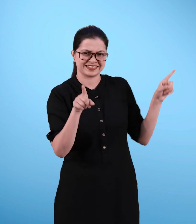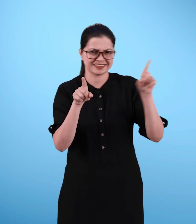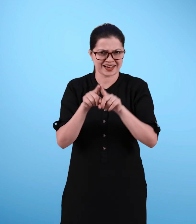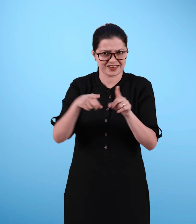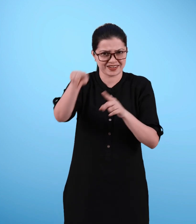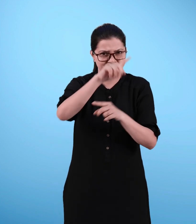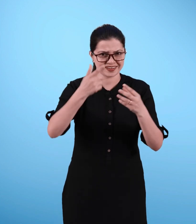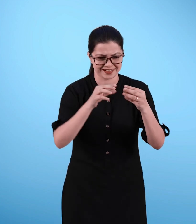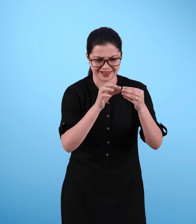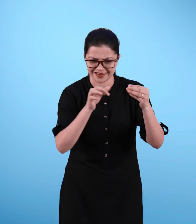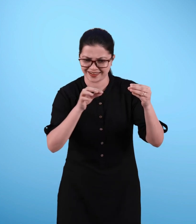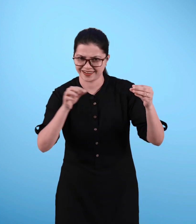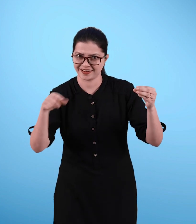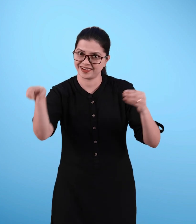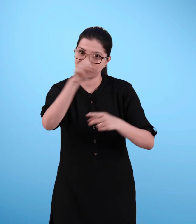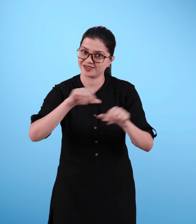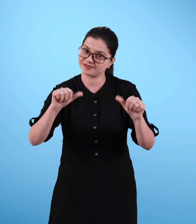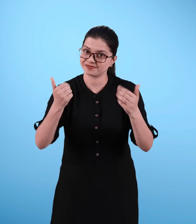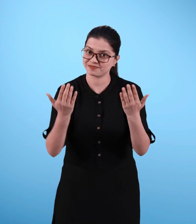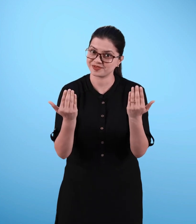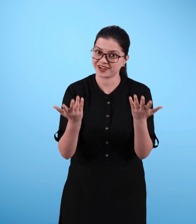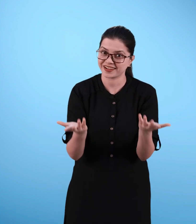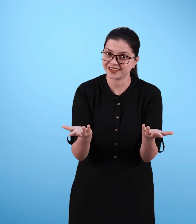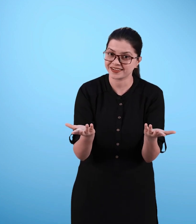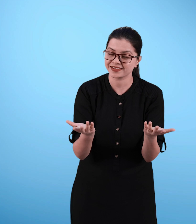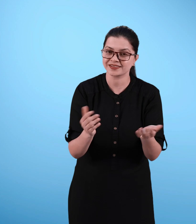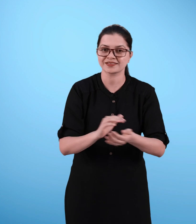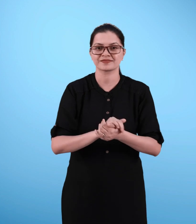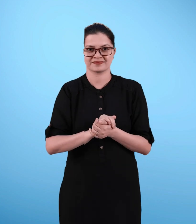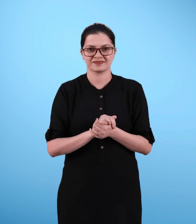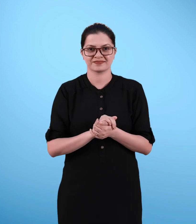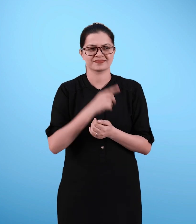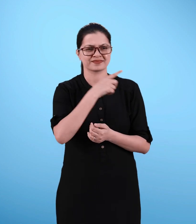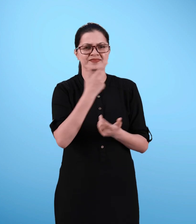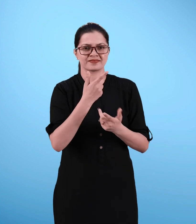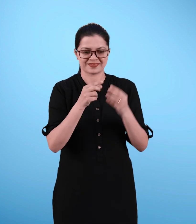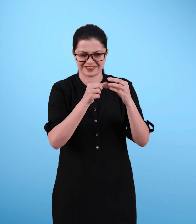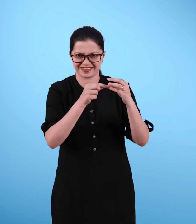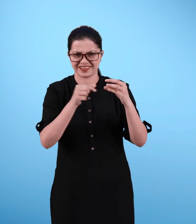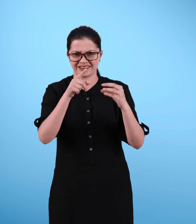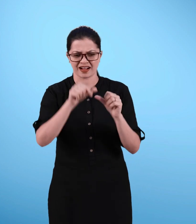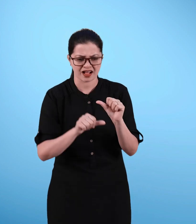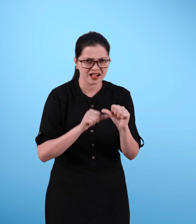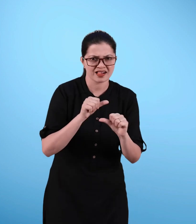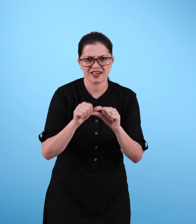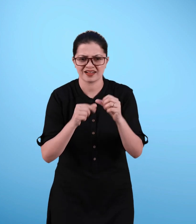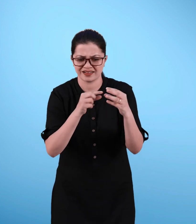twisting the fibers, Start. as shown in figure. as shown in figure 3.9.